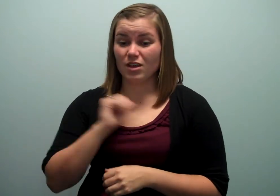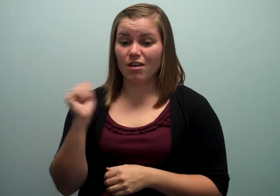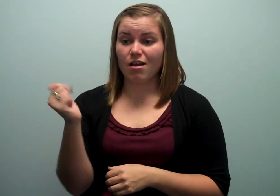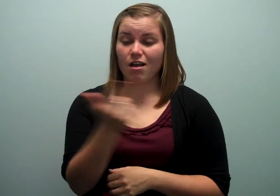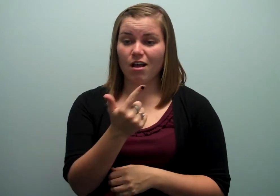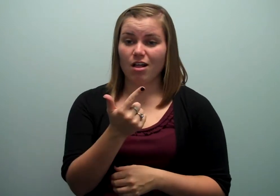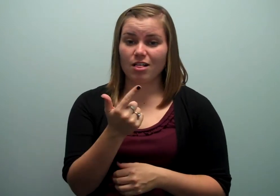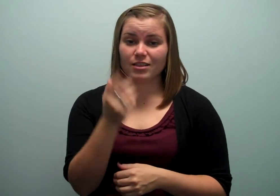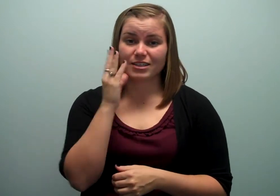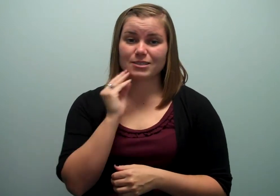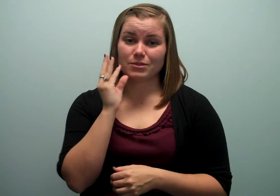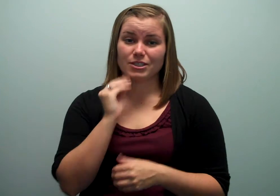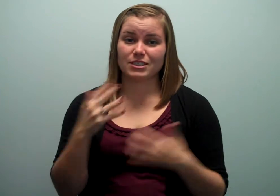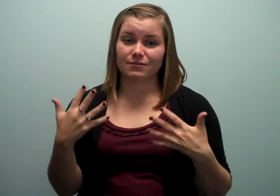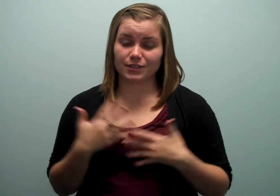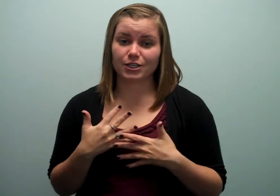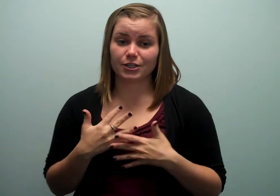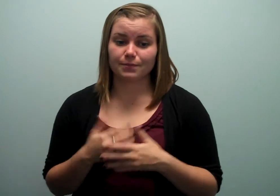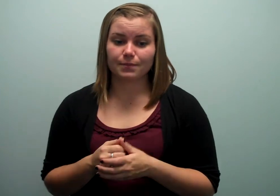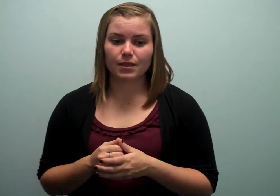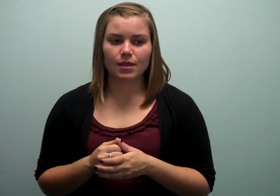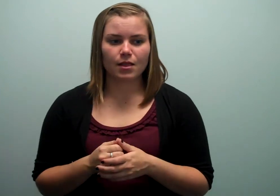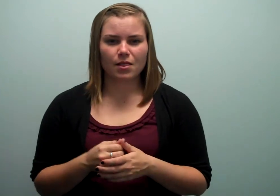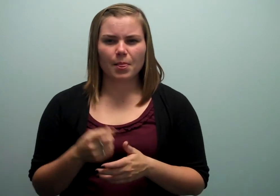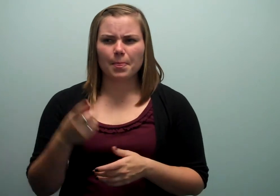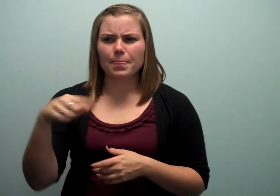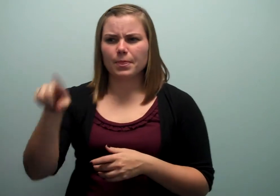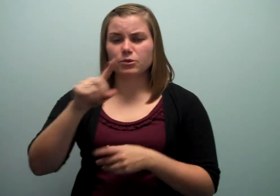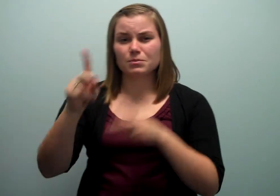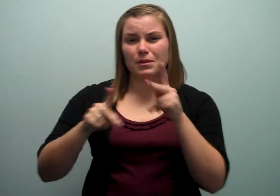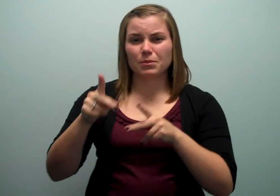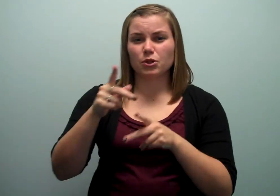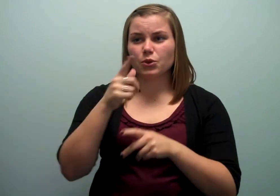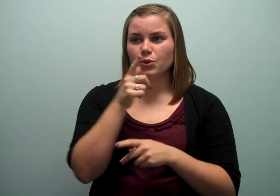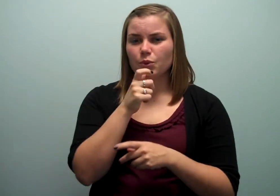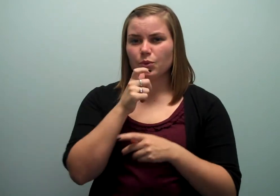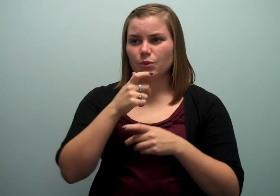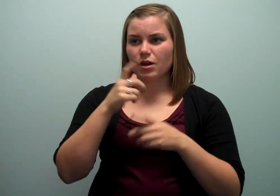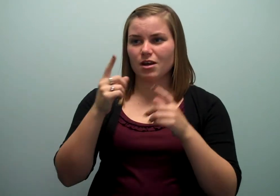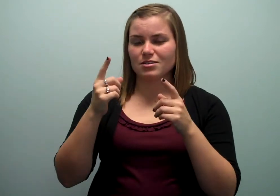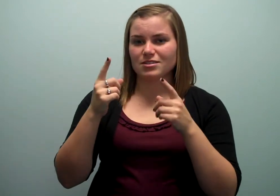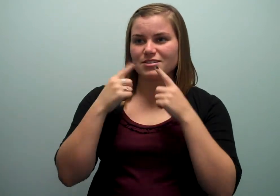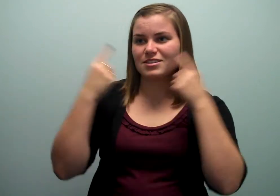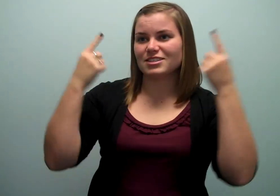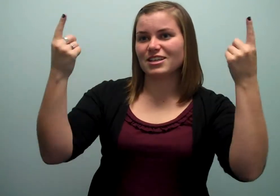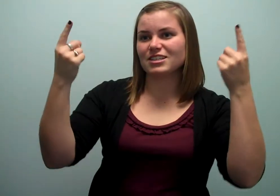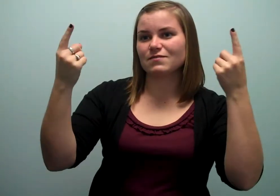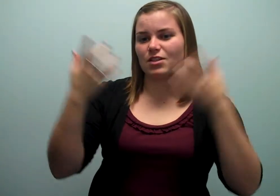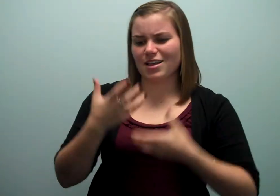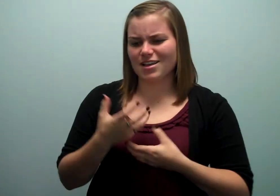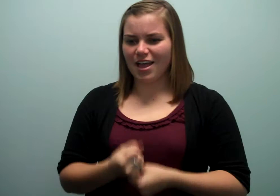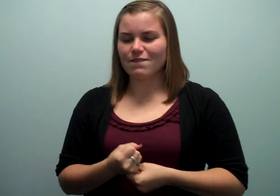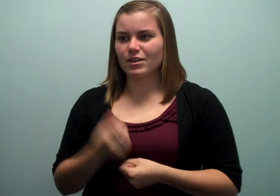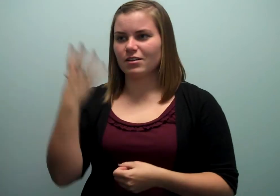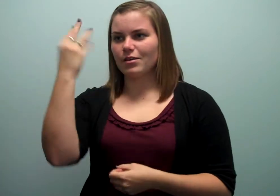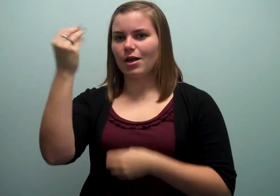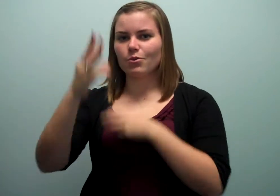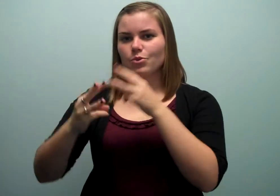our lives. Even the people who are very successful and self-confident, who are out there making their dreams a